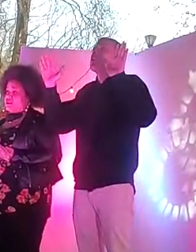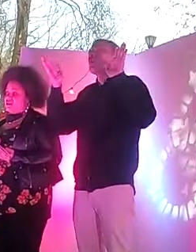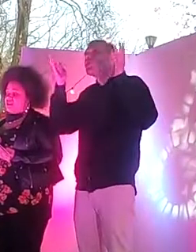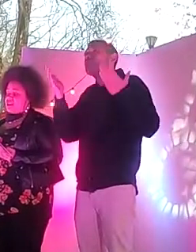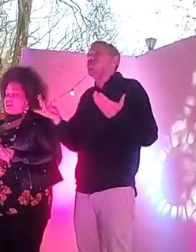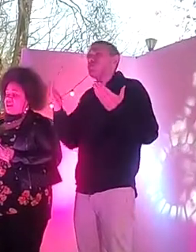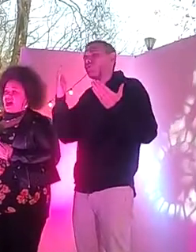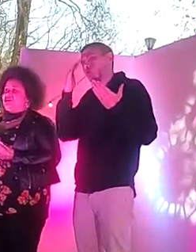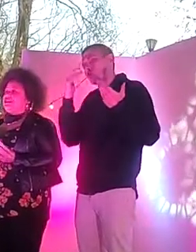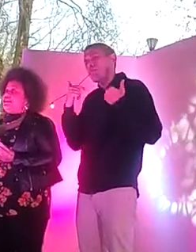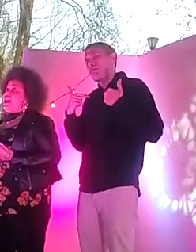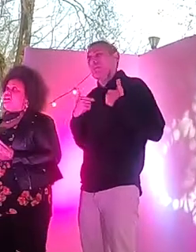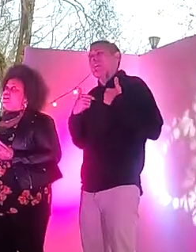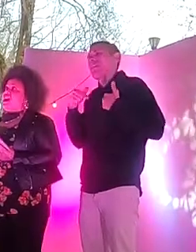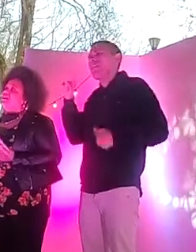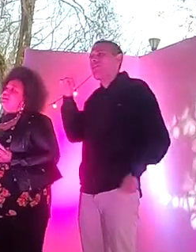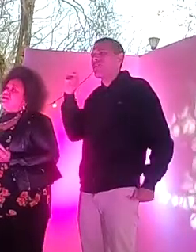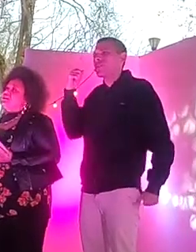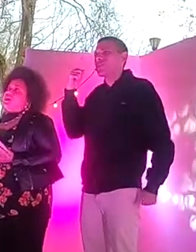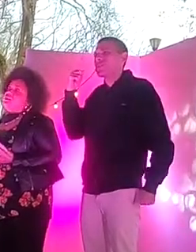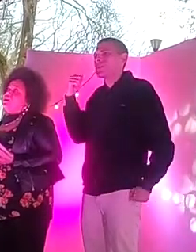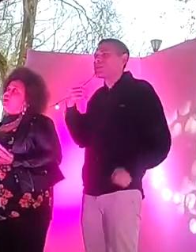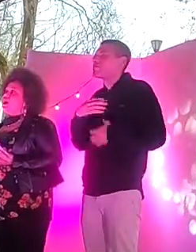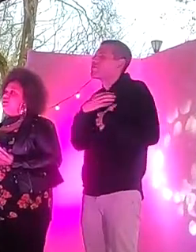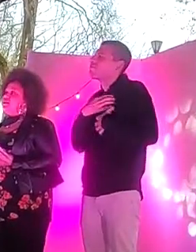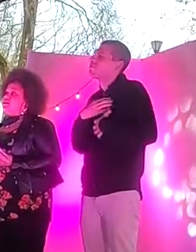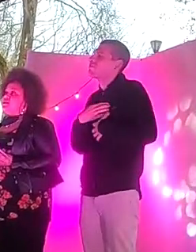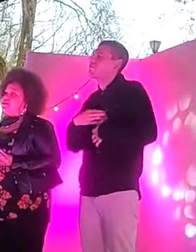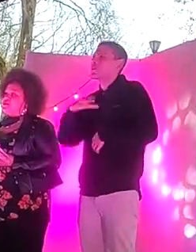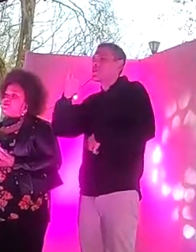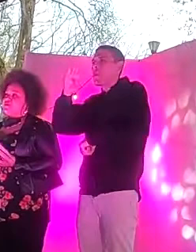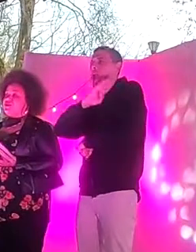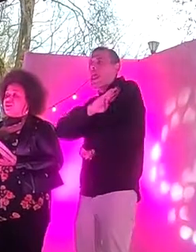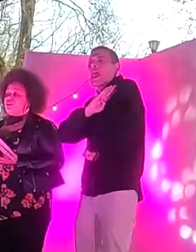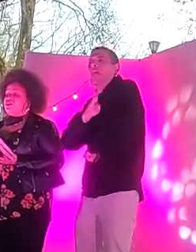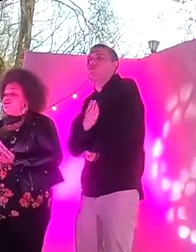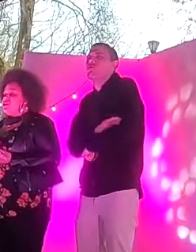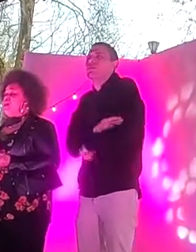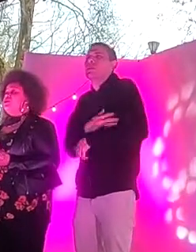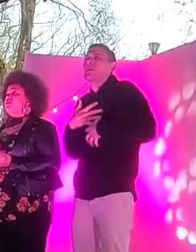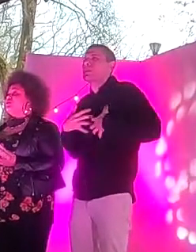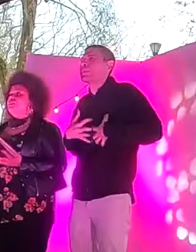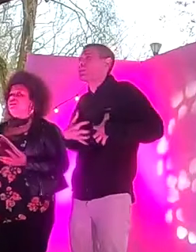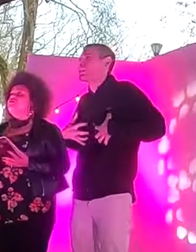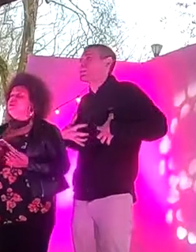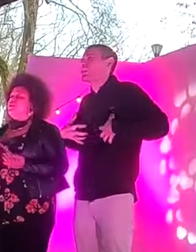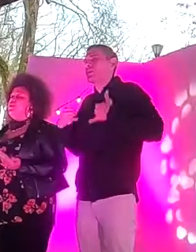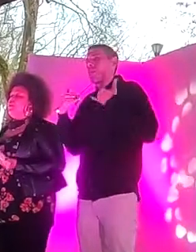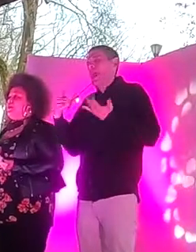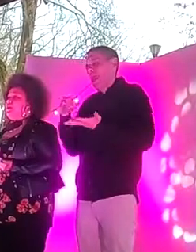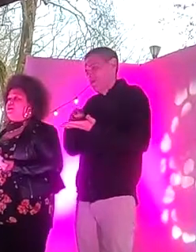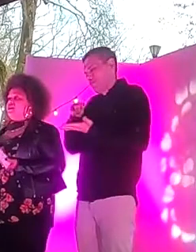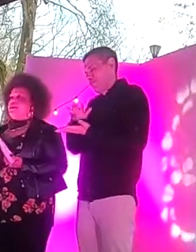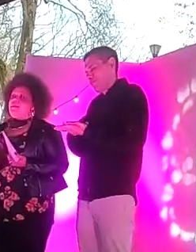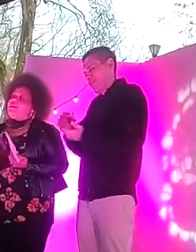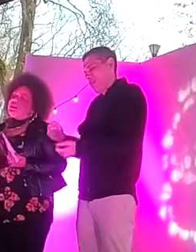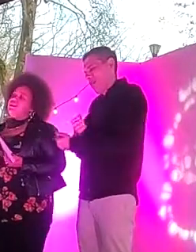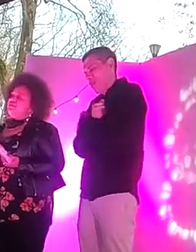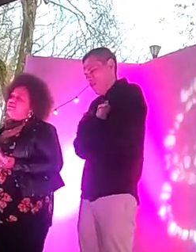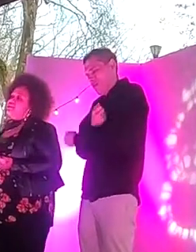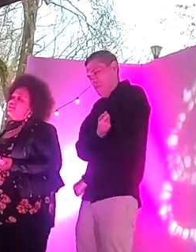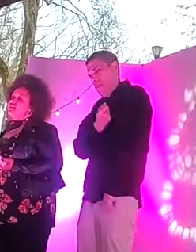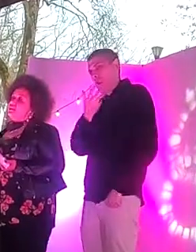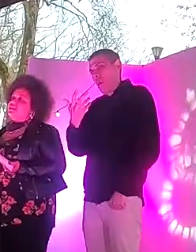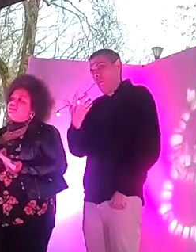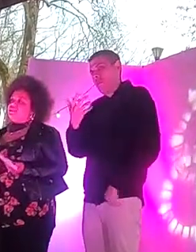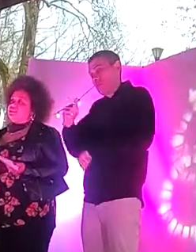first. I desire your energy like no other, sorrow to a loved one, but I